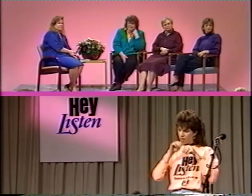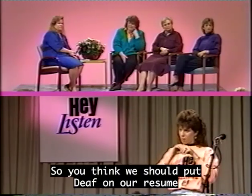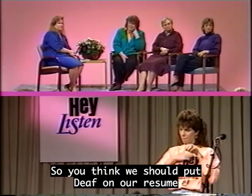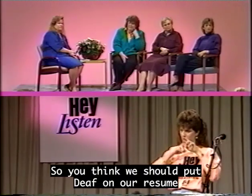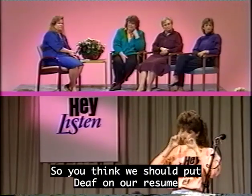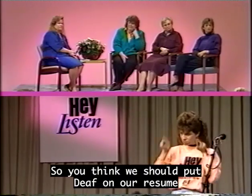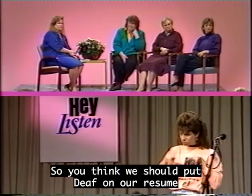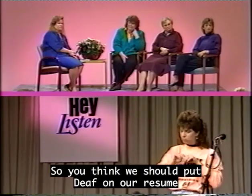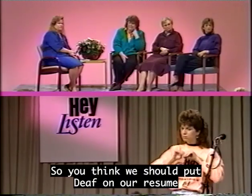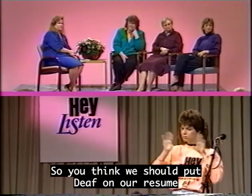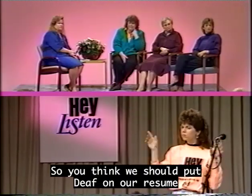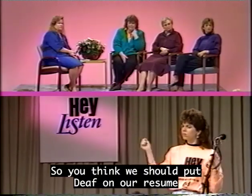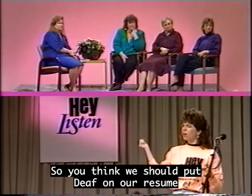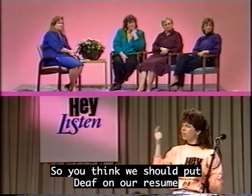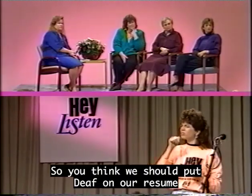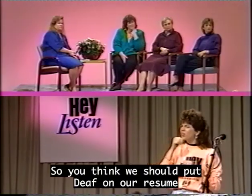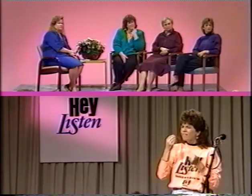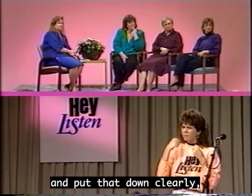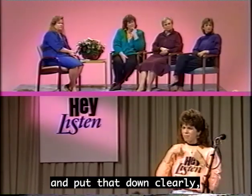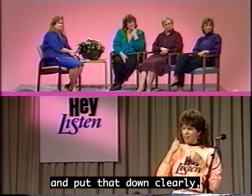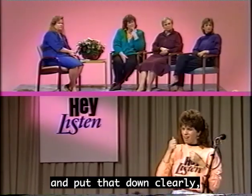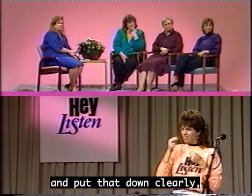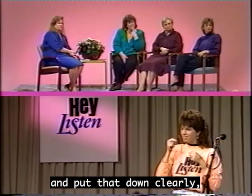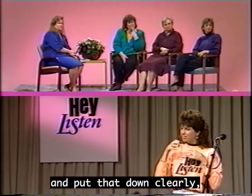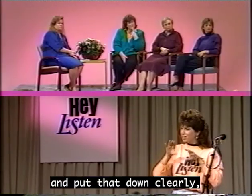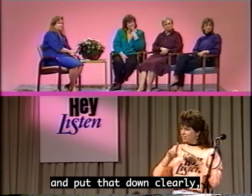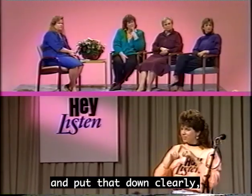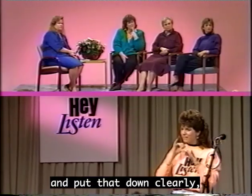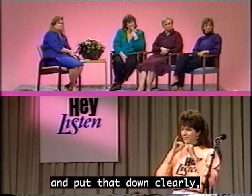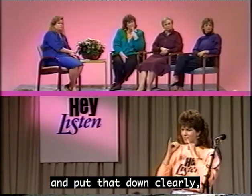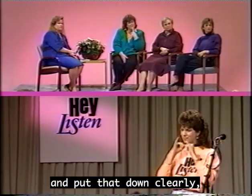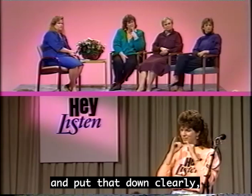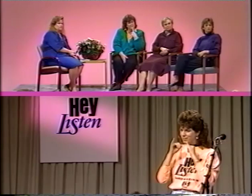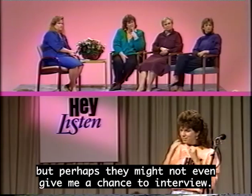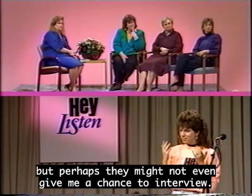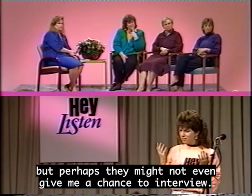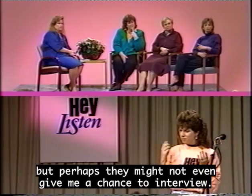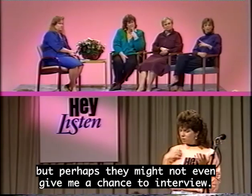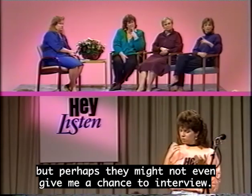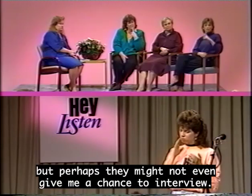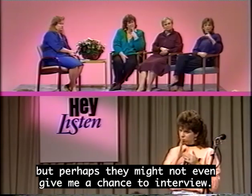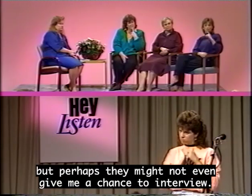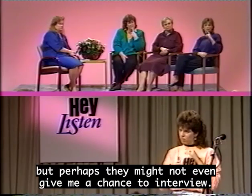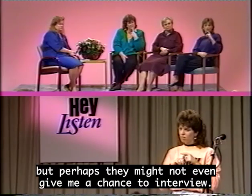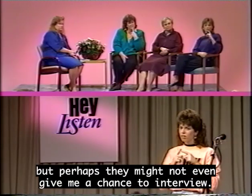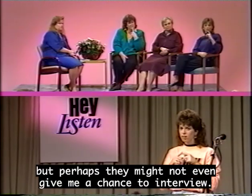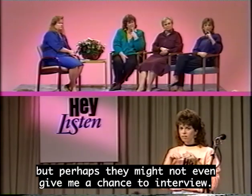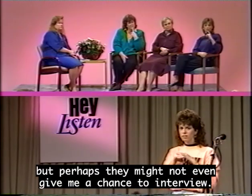So you think we should put deaf on our resume and put that down clearly, but perhaps they might not even give me a chance to